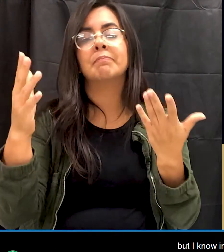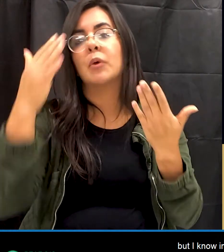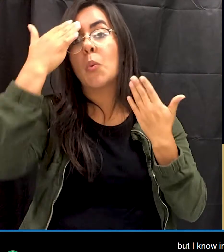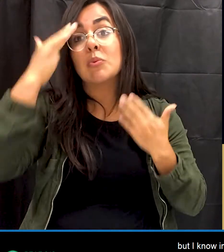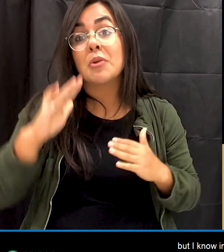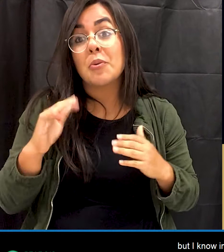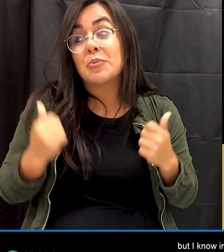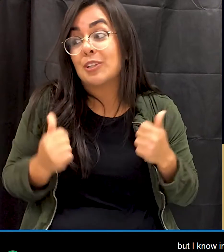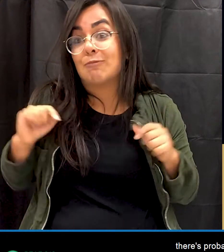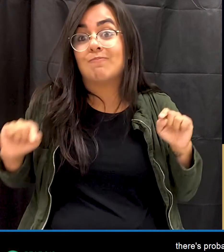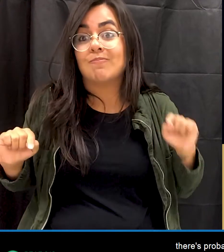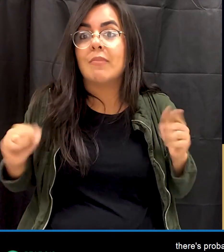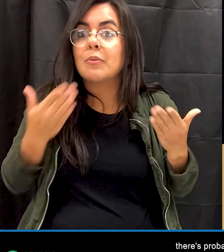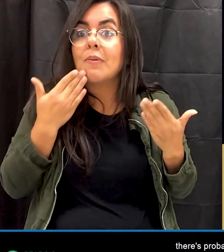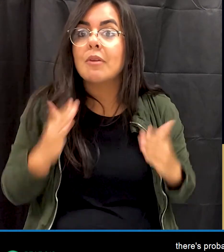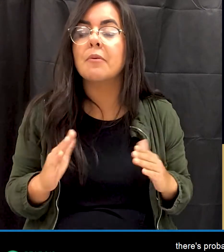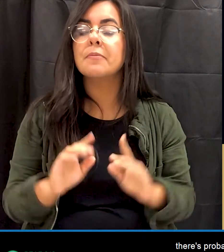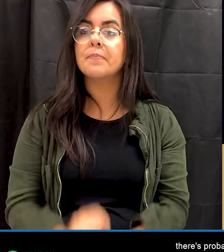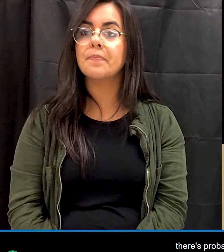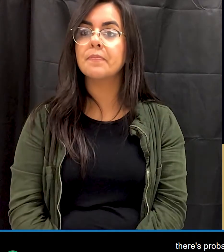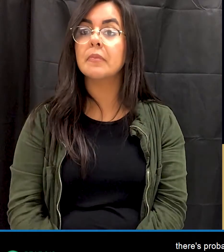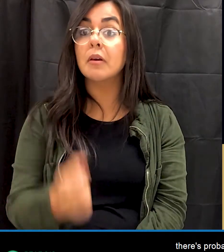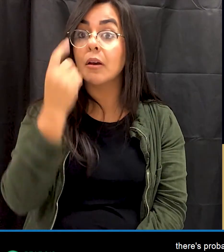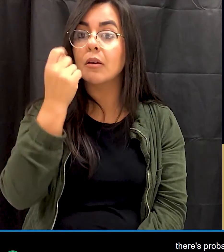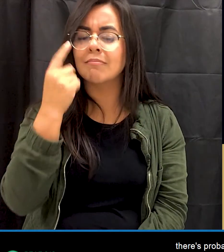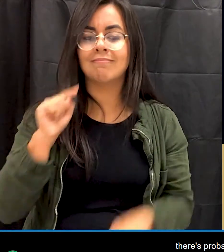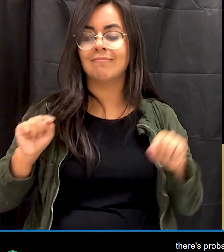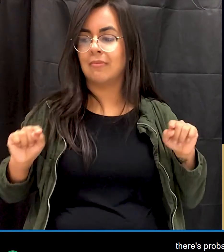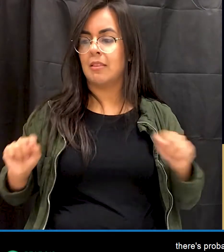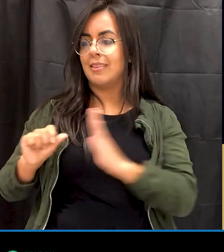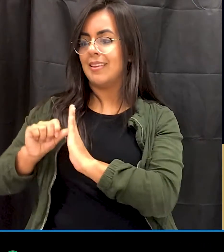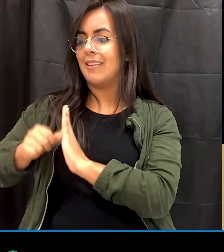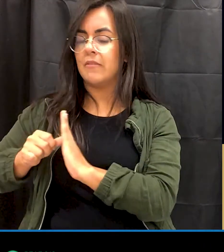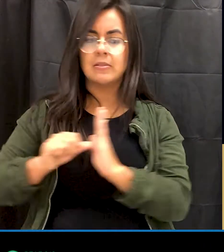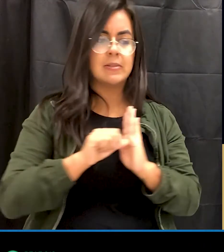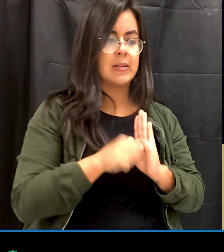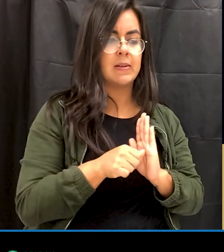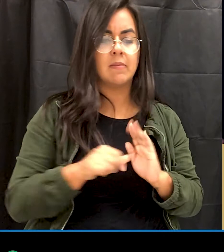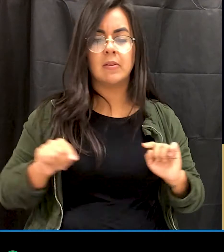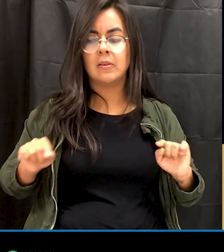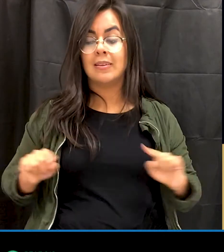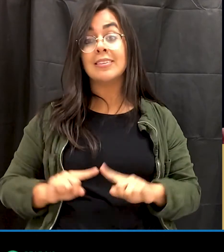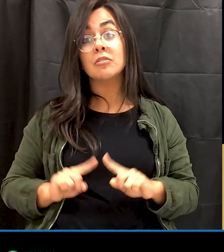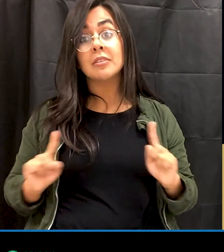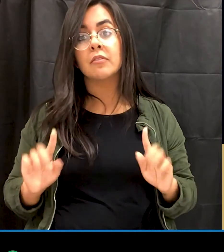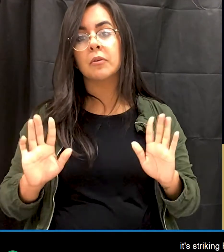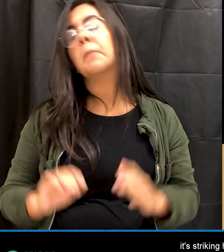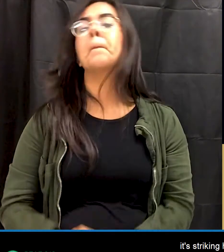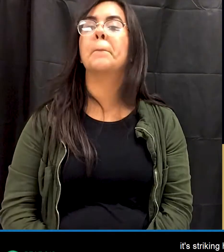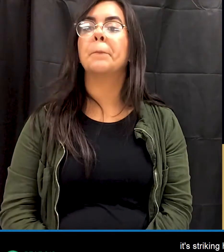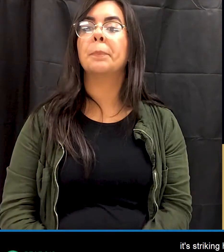different presentations, there's probably an emphasis that Luke is trying to make and that Matthew's trying to make. In Matthew's Gospel,